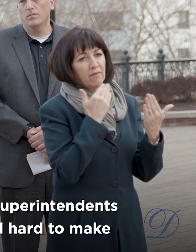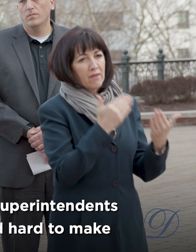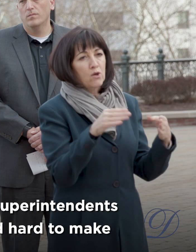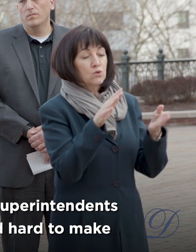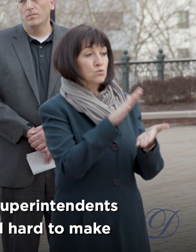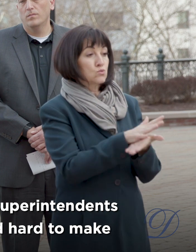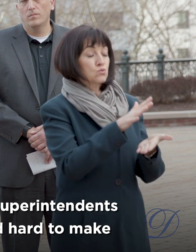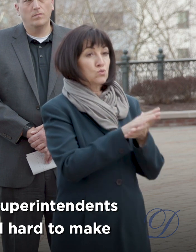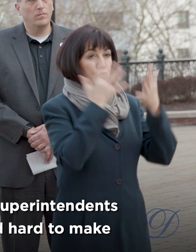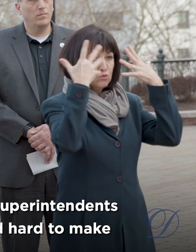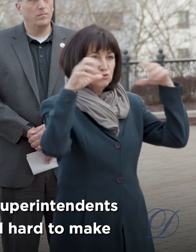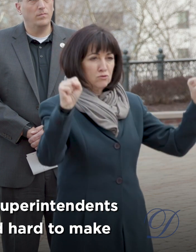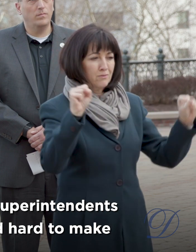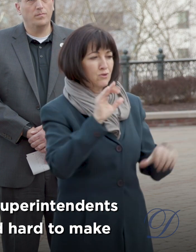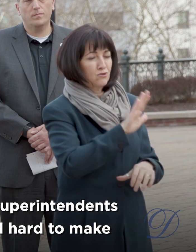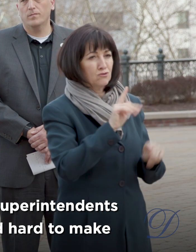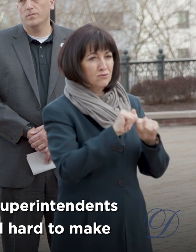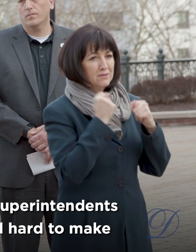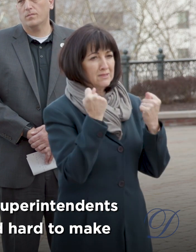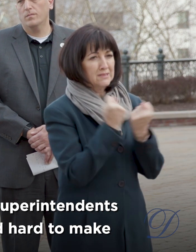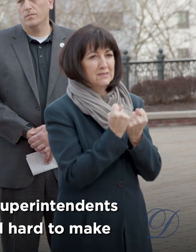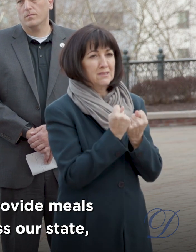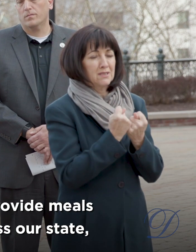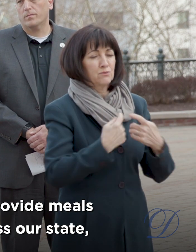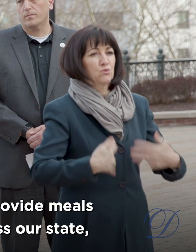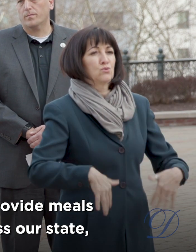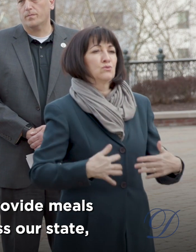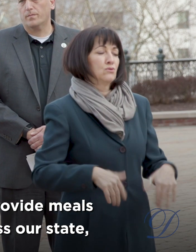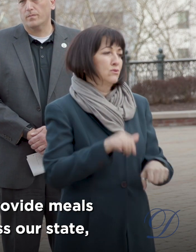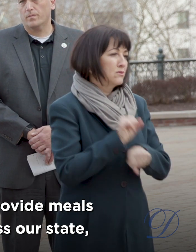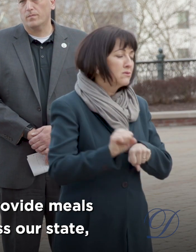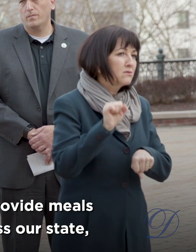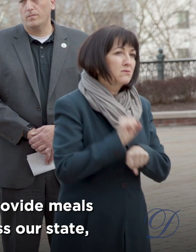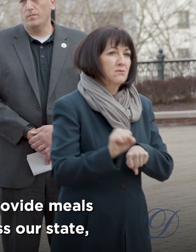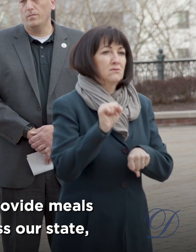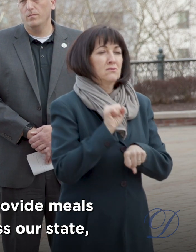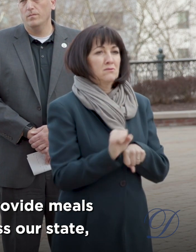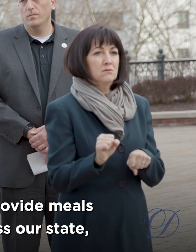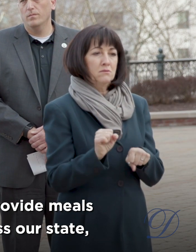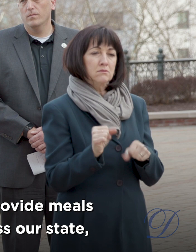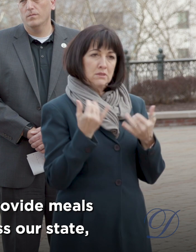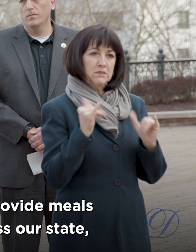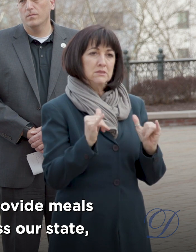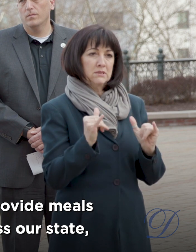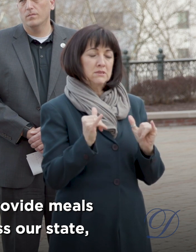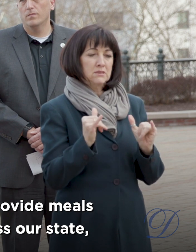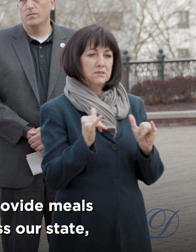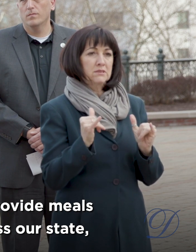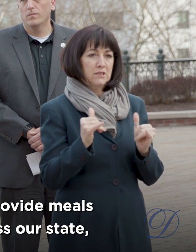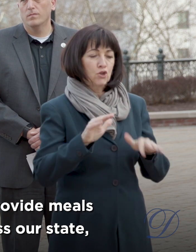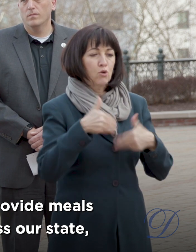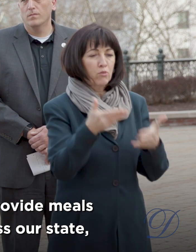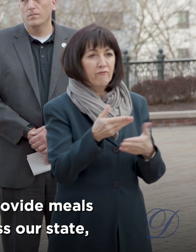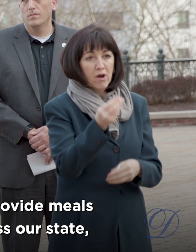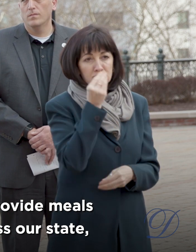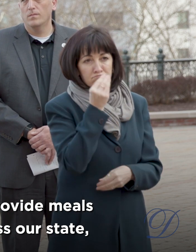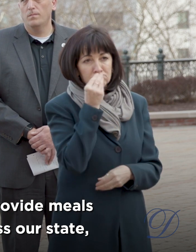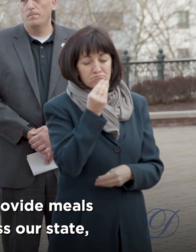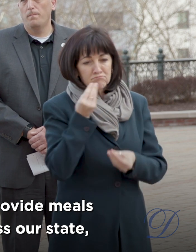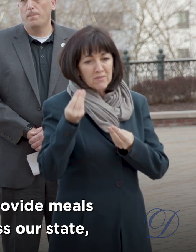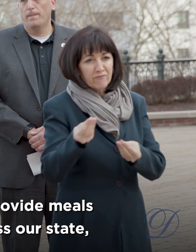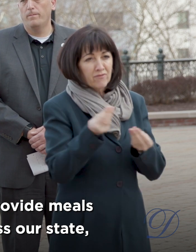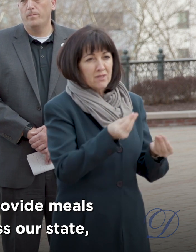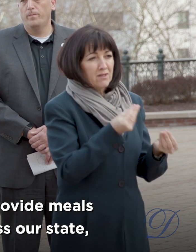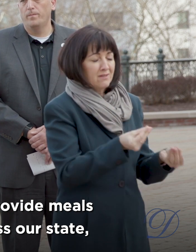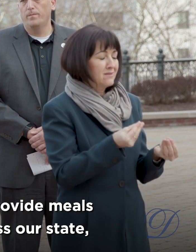superintendents and their teams who have worked hard to make sure that we can continue to provide meals for